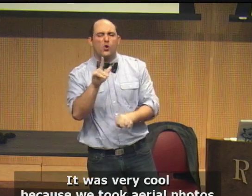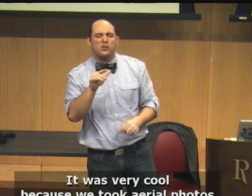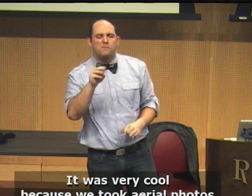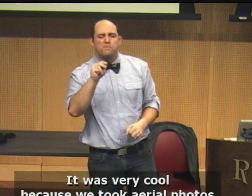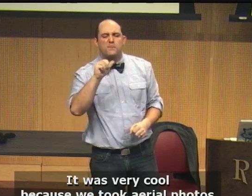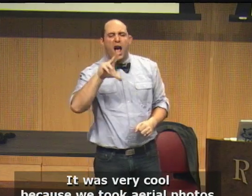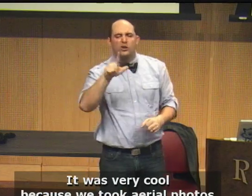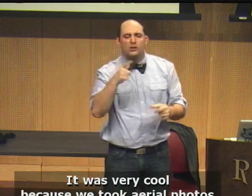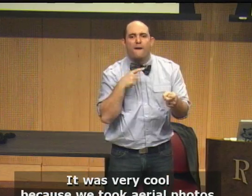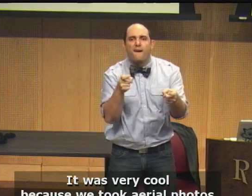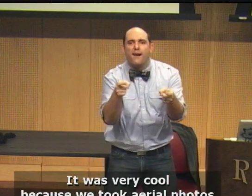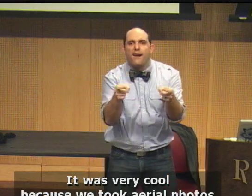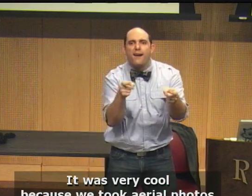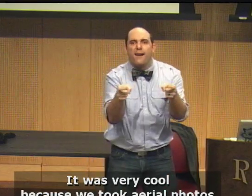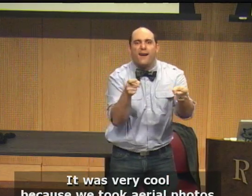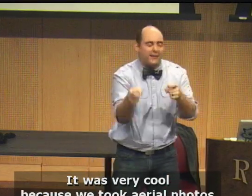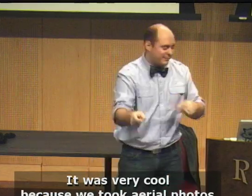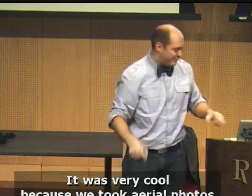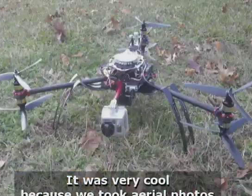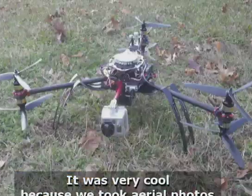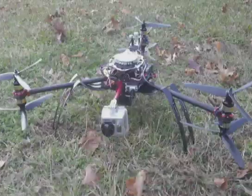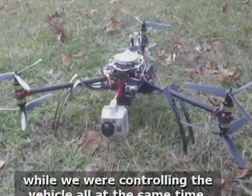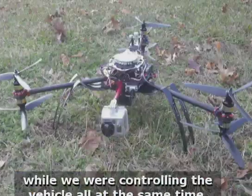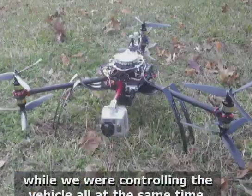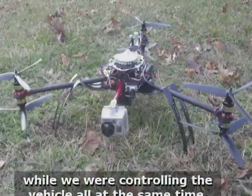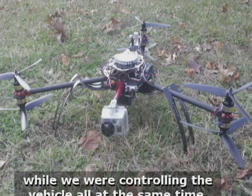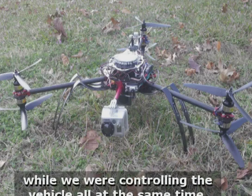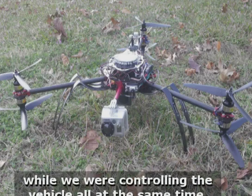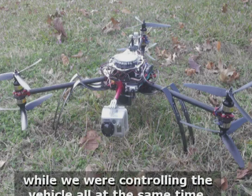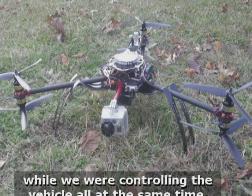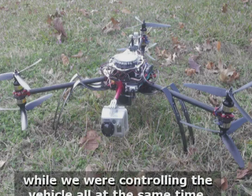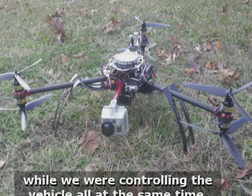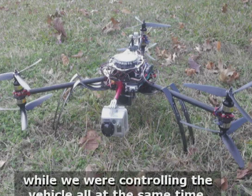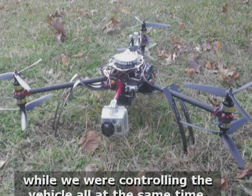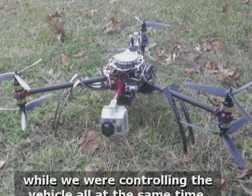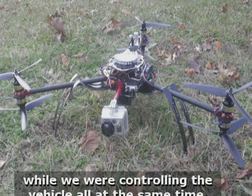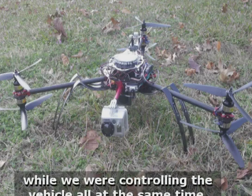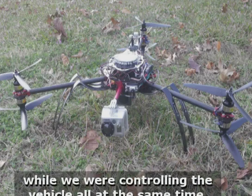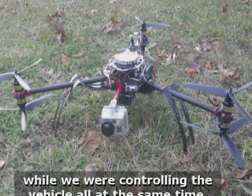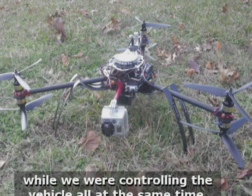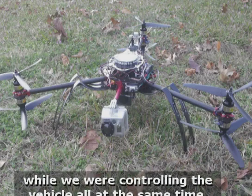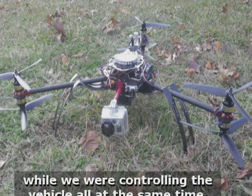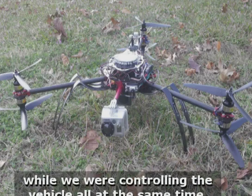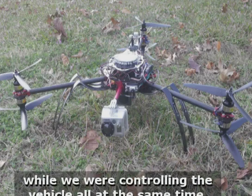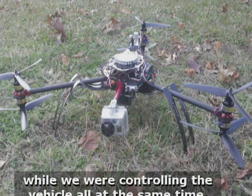area photos while we were controlling the vehicle all at the same time.